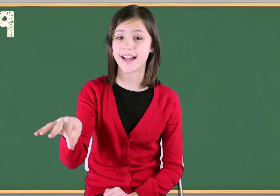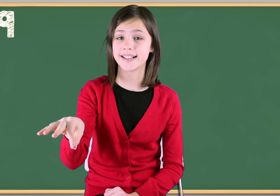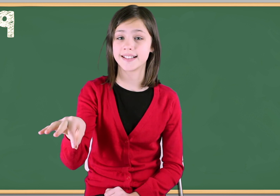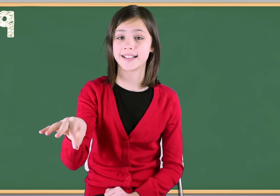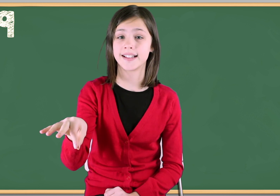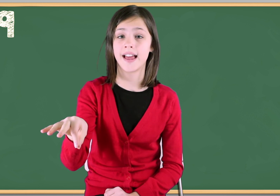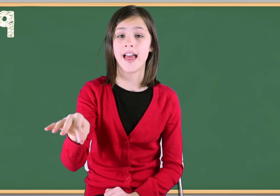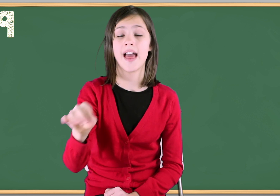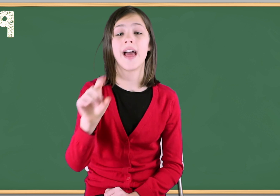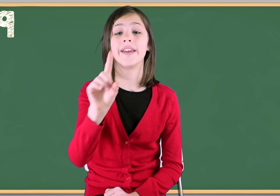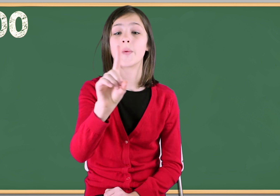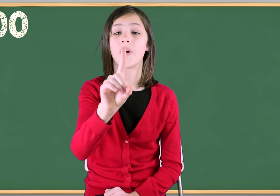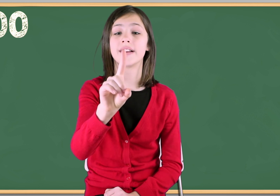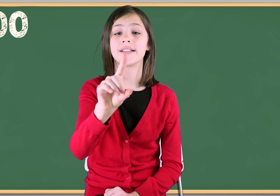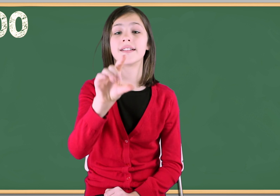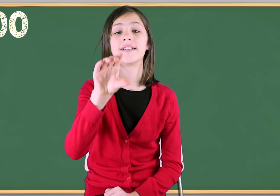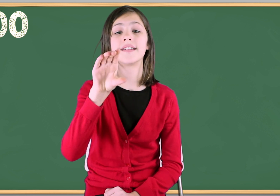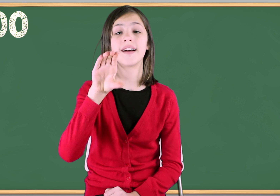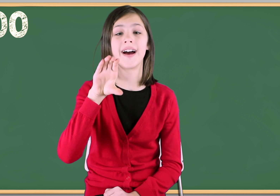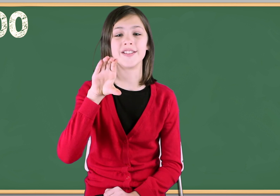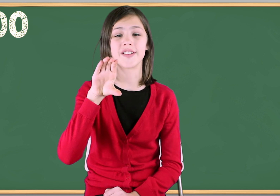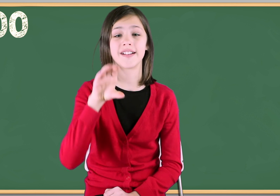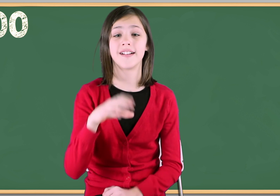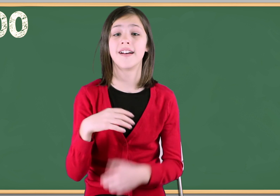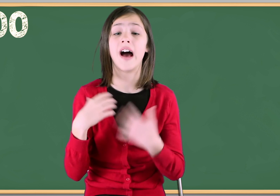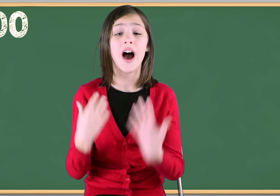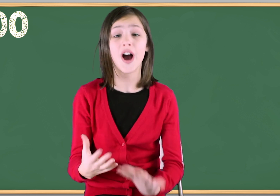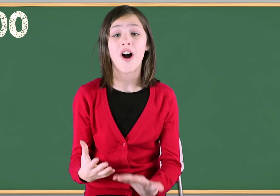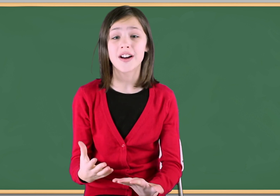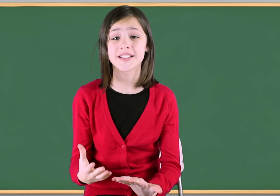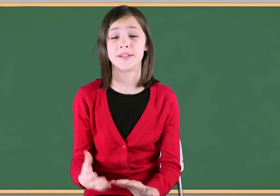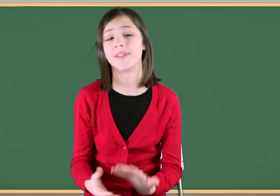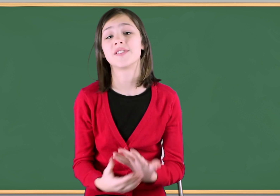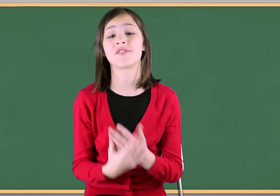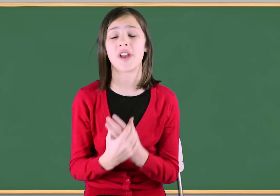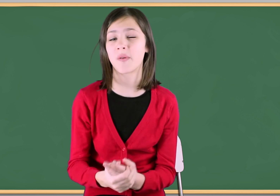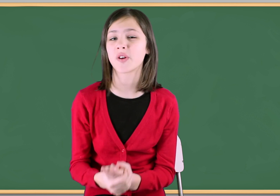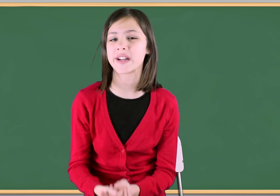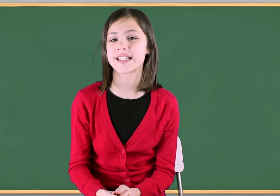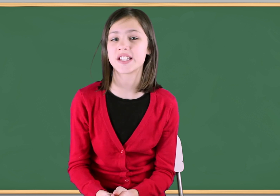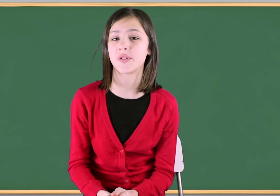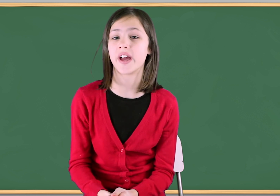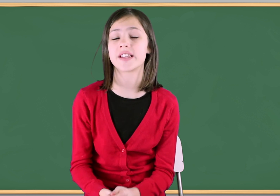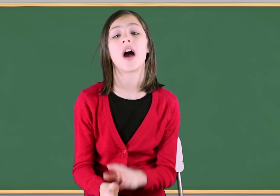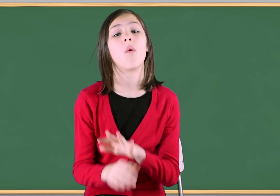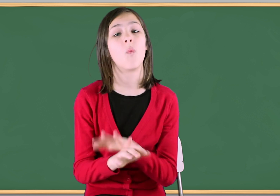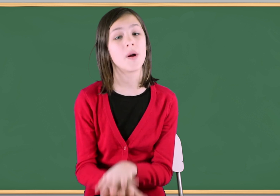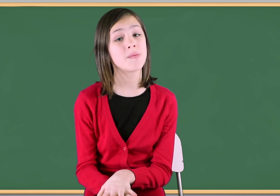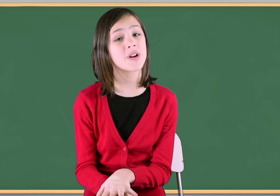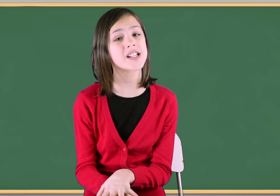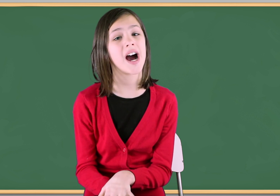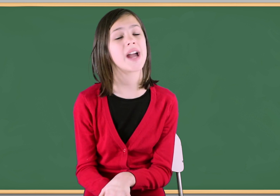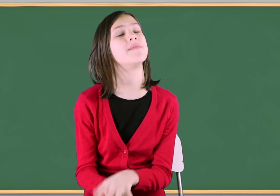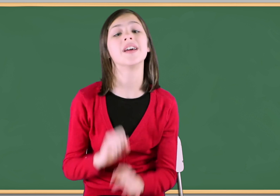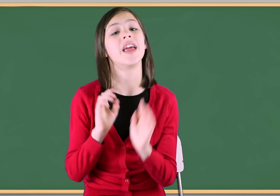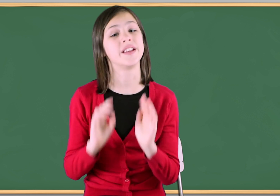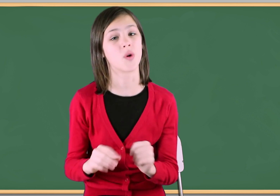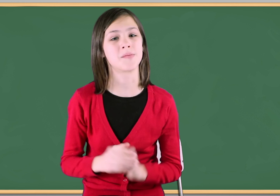99, and 100. Awesome! So now we're going to do it one more time in normal